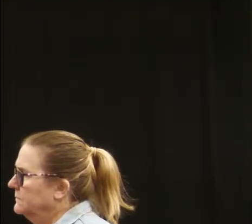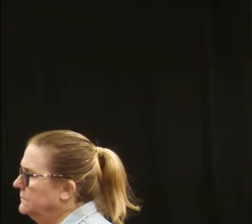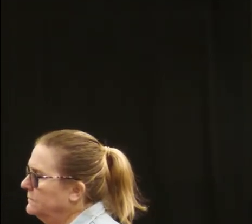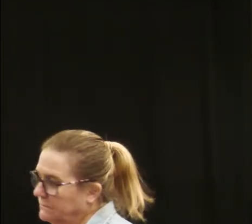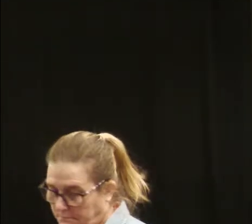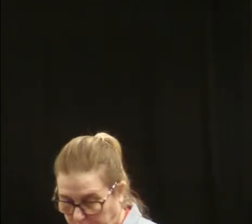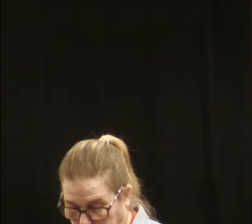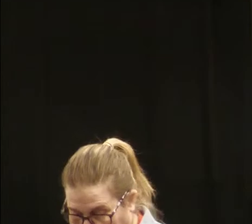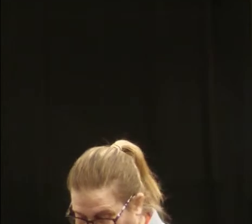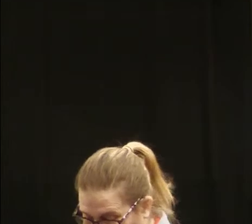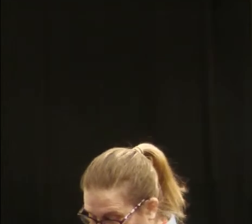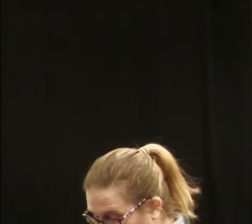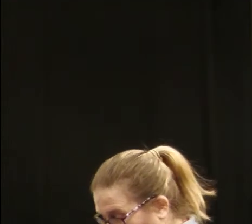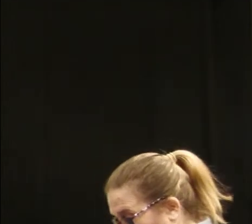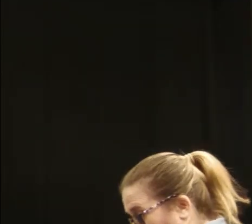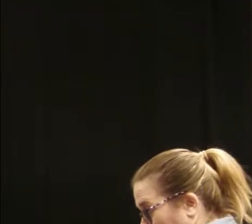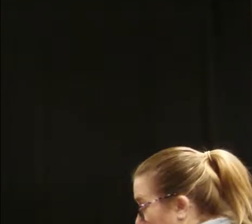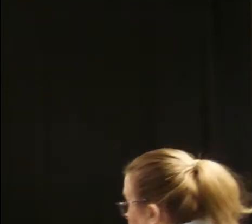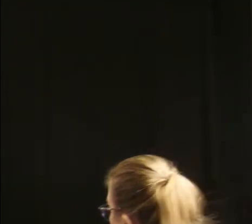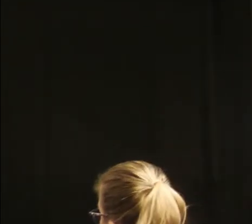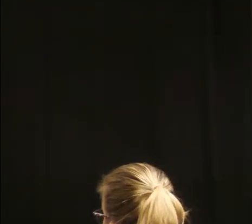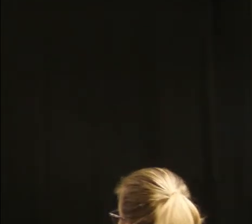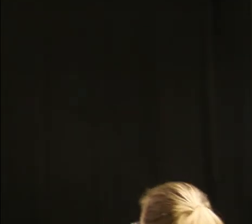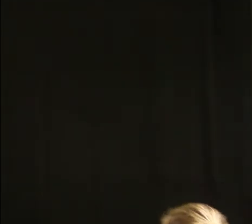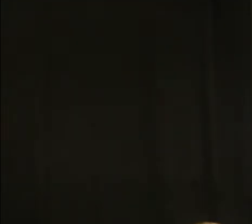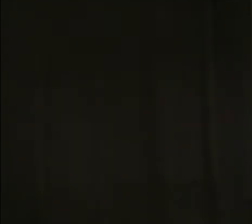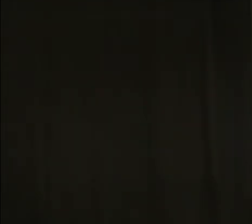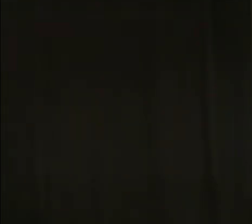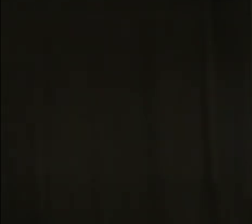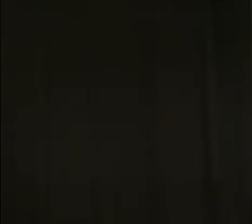Yeah, yeah. Talk about it.